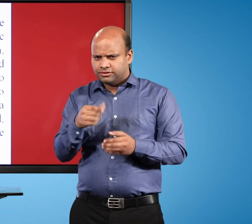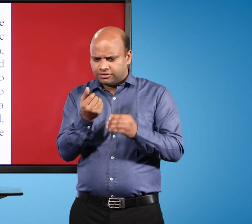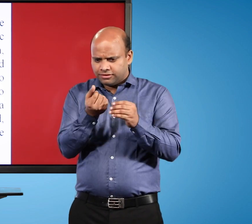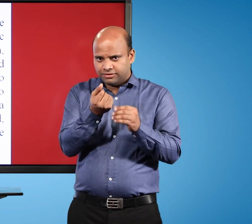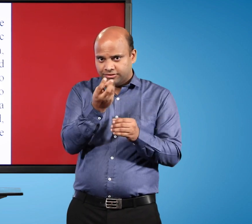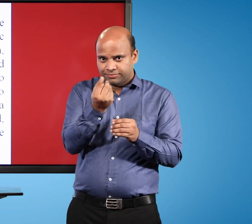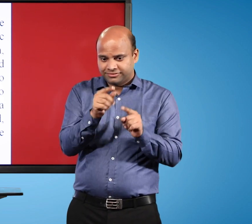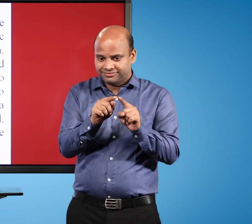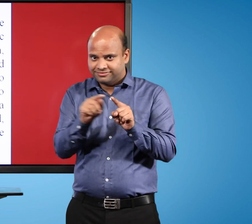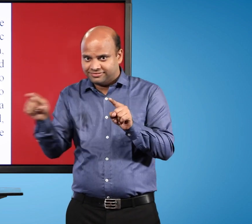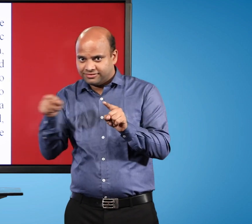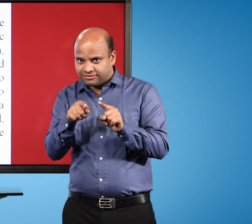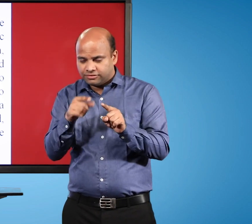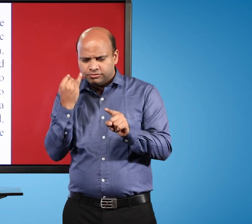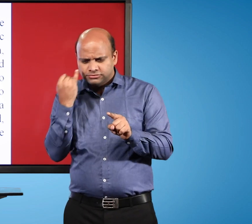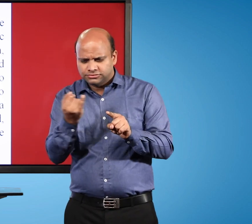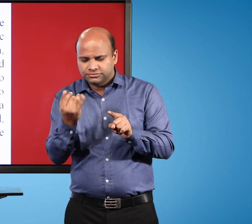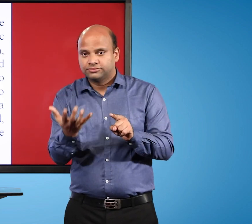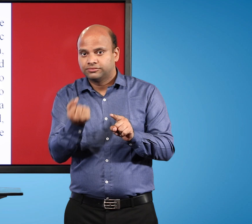let us find out what a number line is.